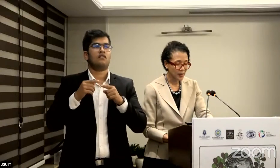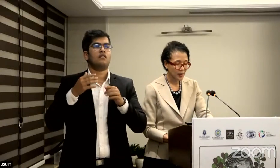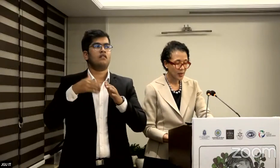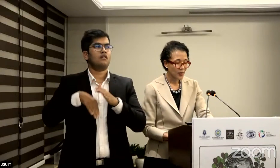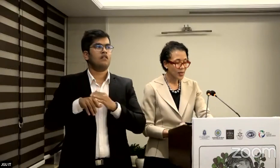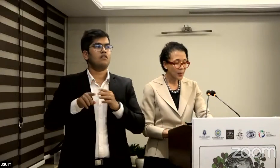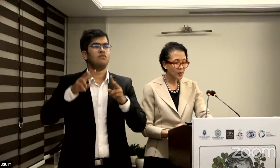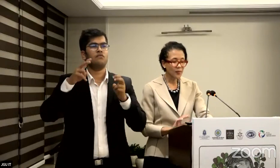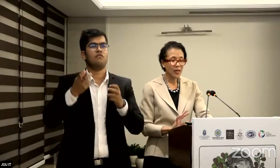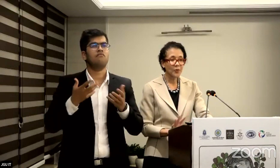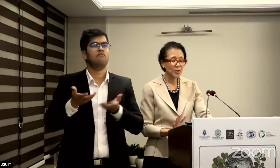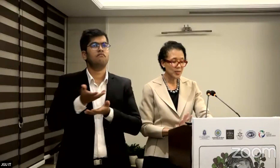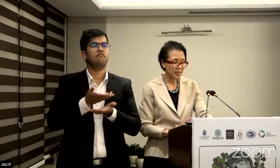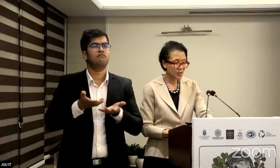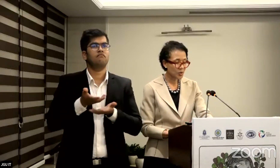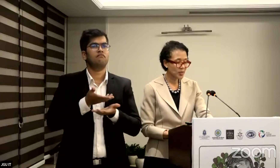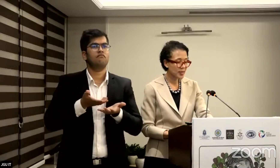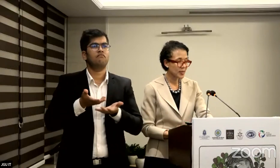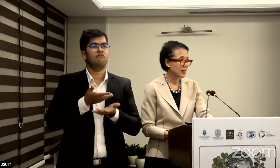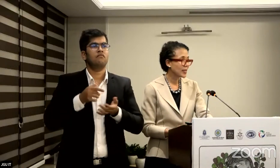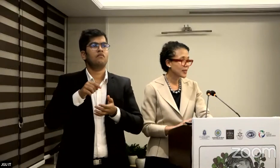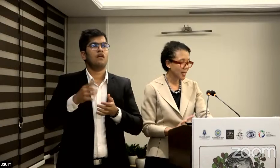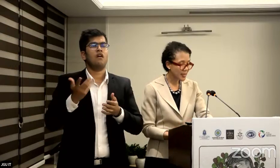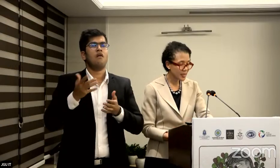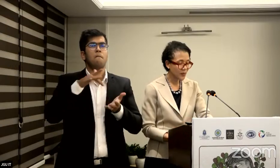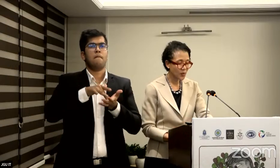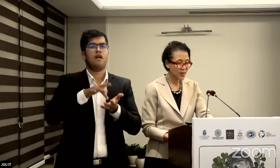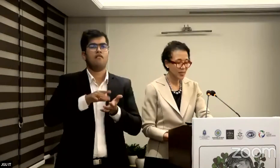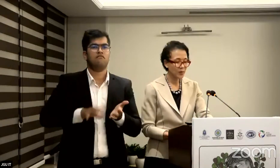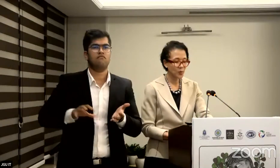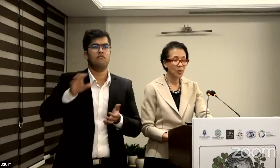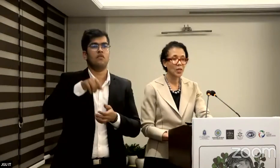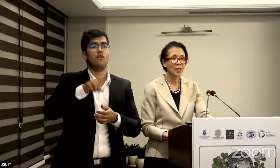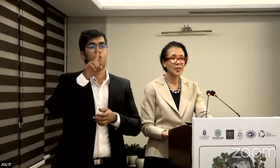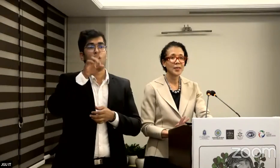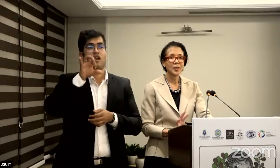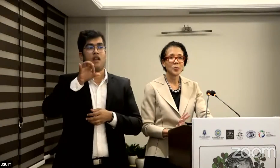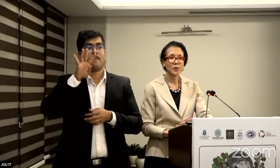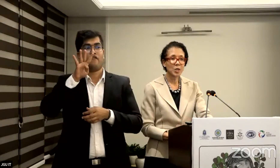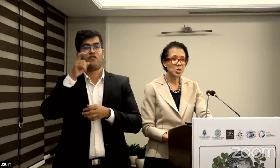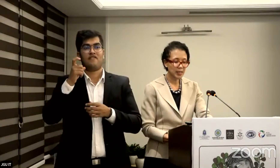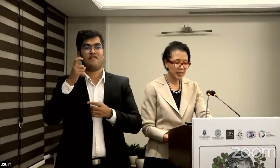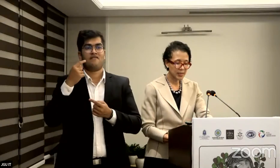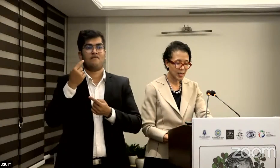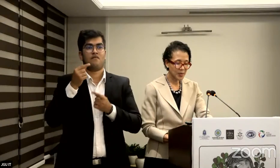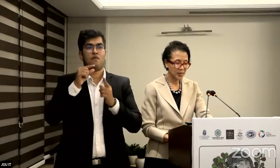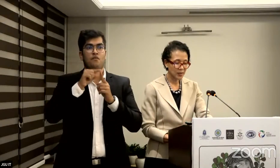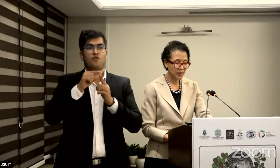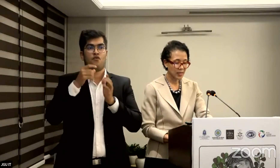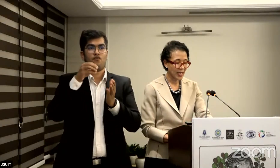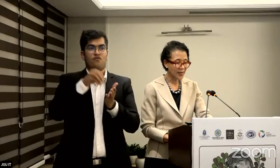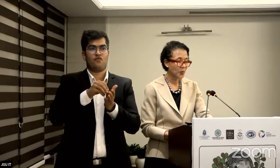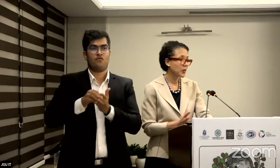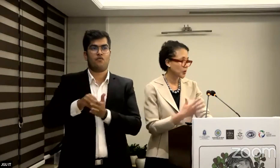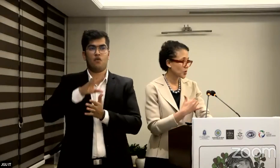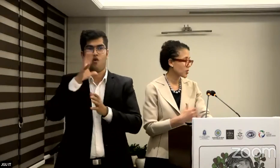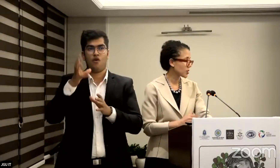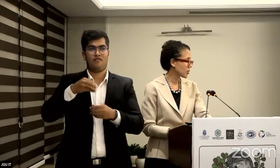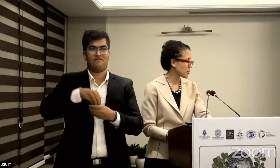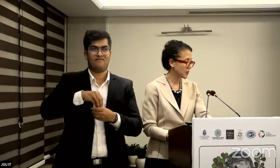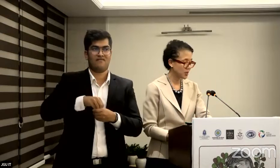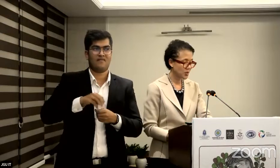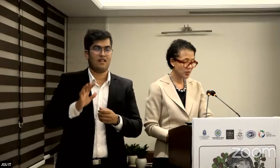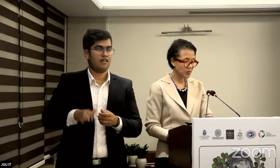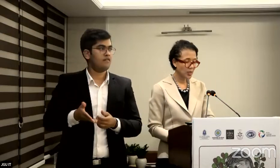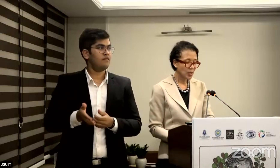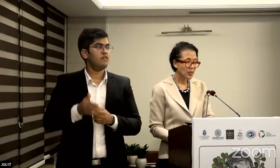club. The number of countries and territories that signed the 1947 protocol provisionally adopting the GATT, the precursor to